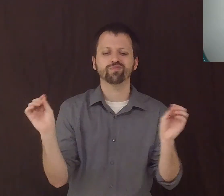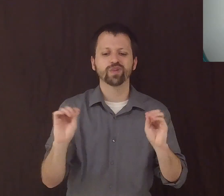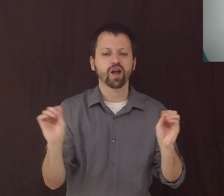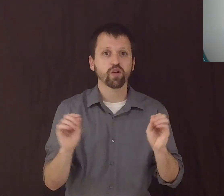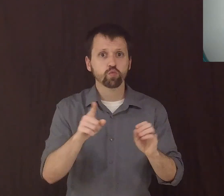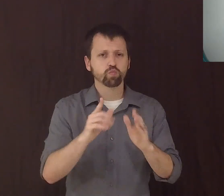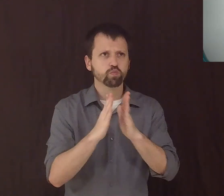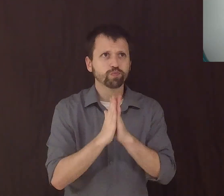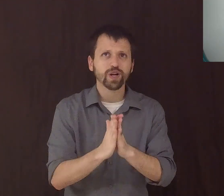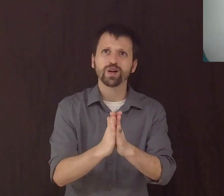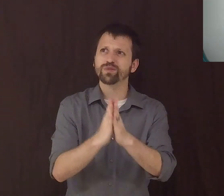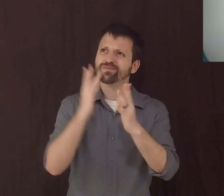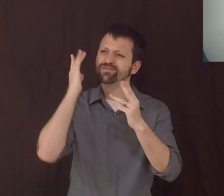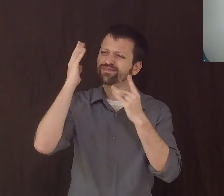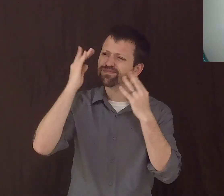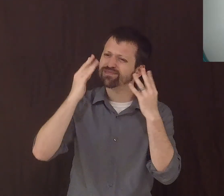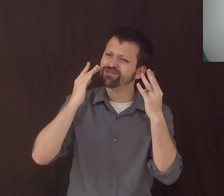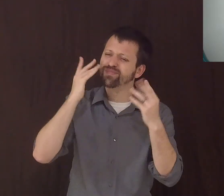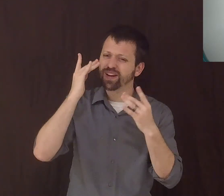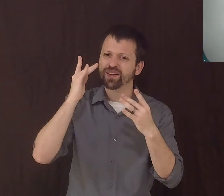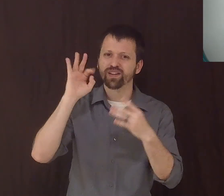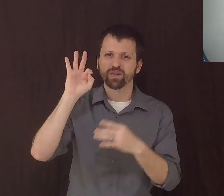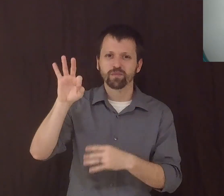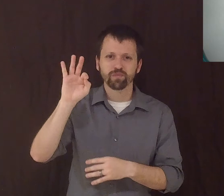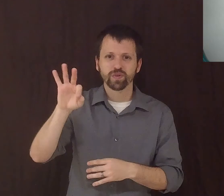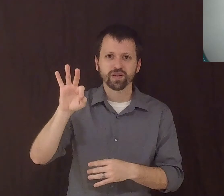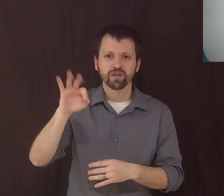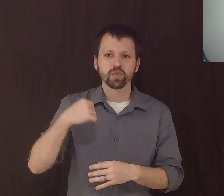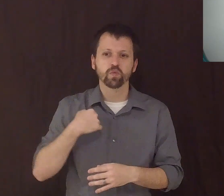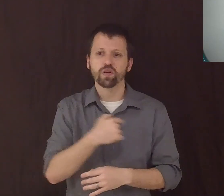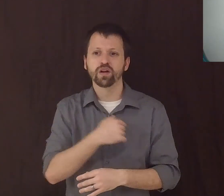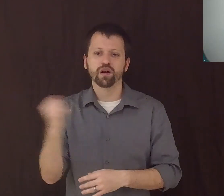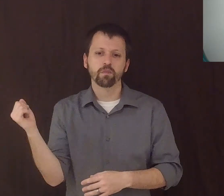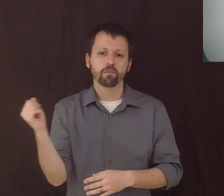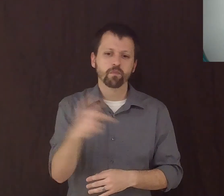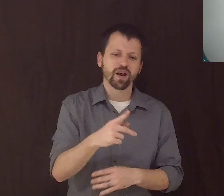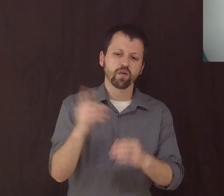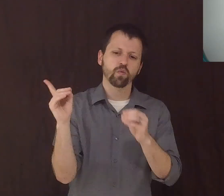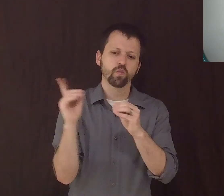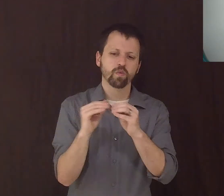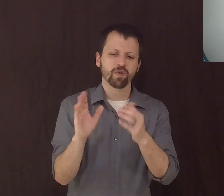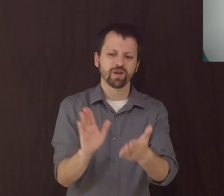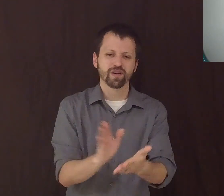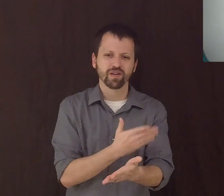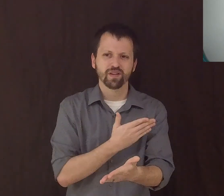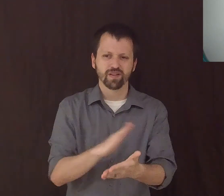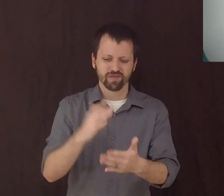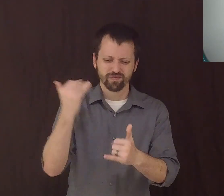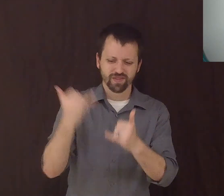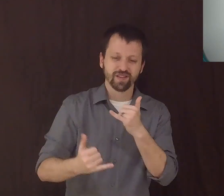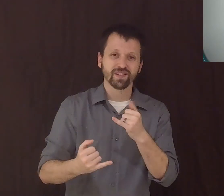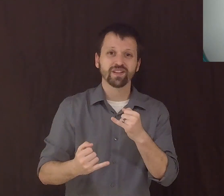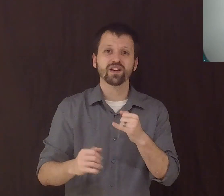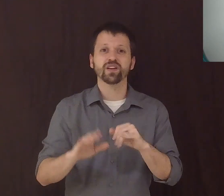then you can pray, meditate on what you've heard, and then they're going to come back and do that final song for us. So God bless